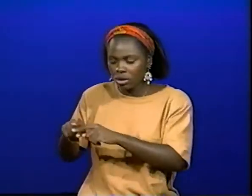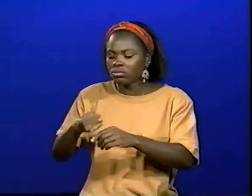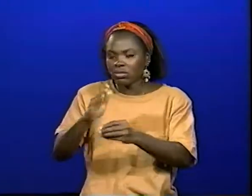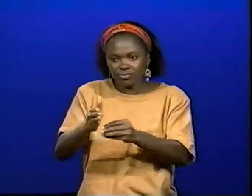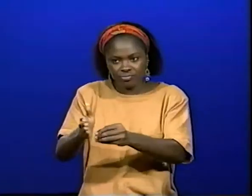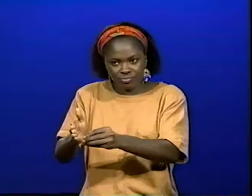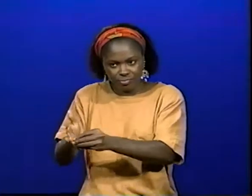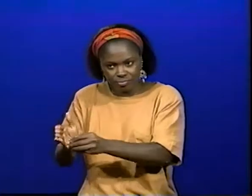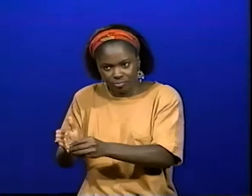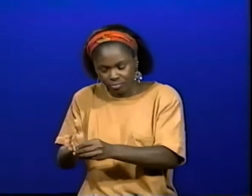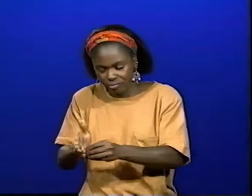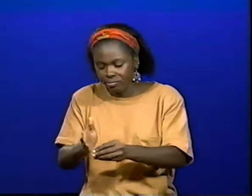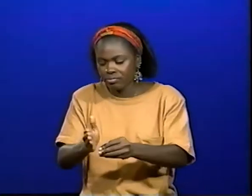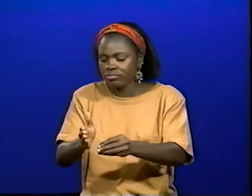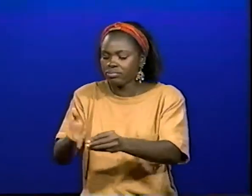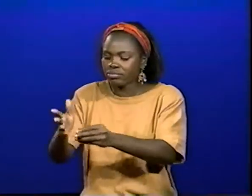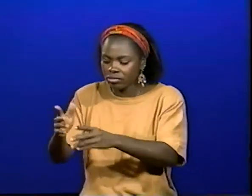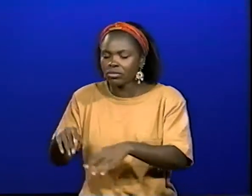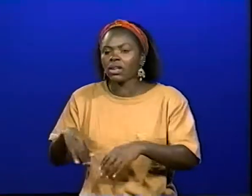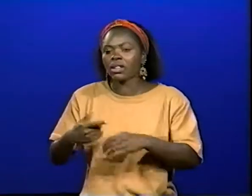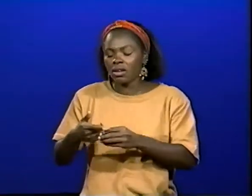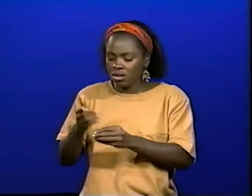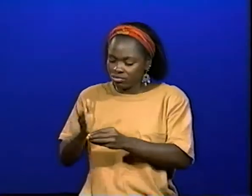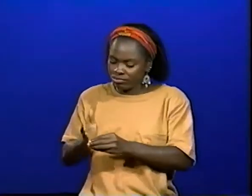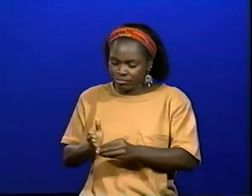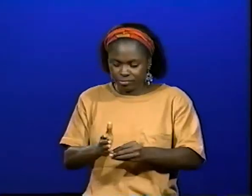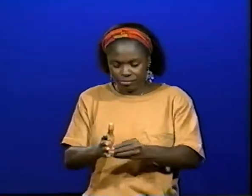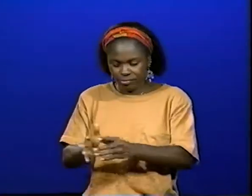So get the spring onions and chop them up.